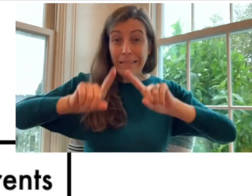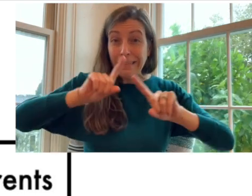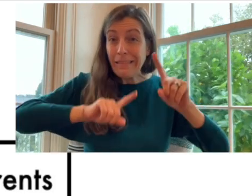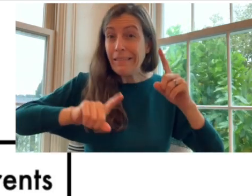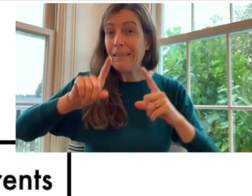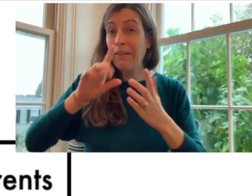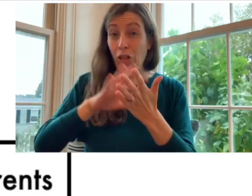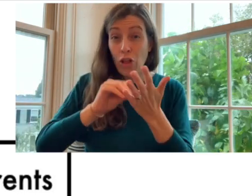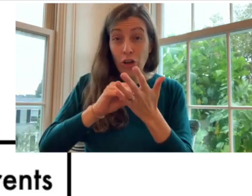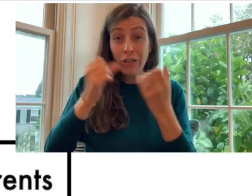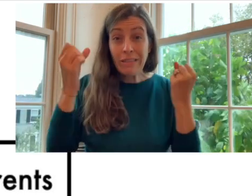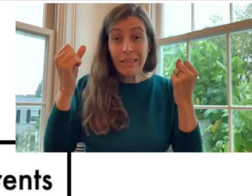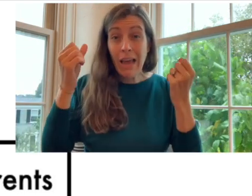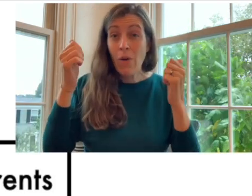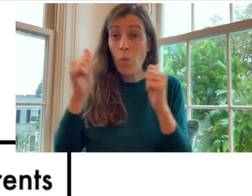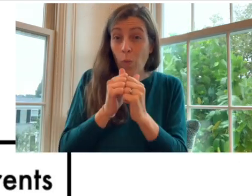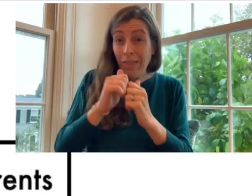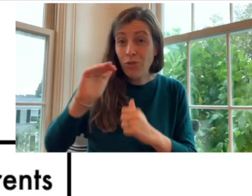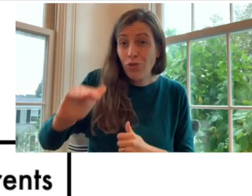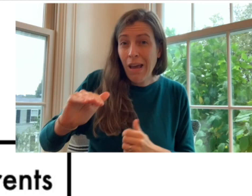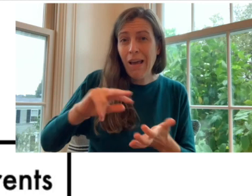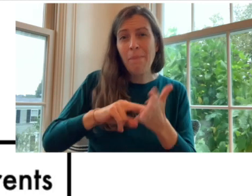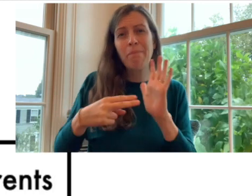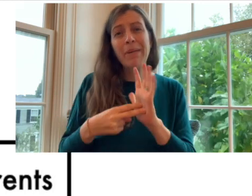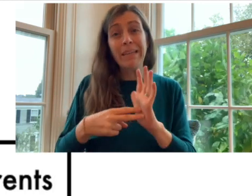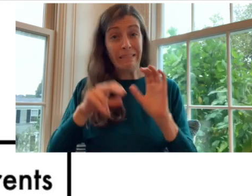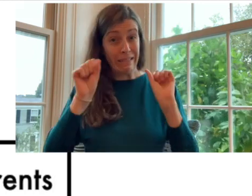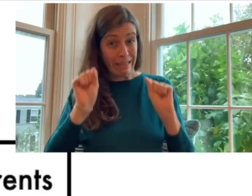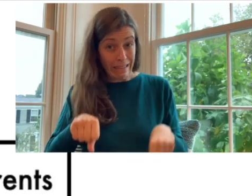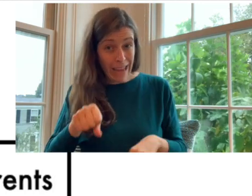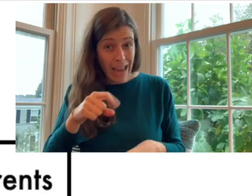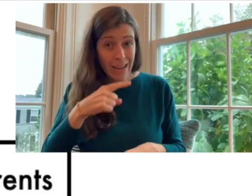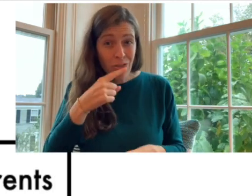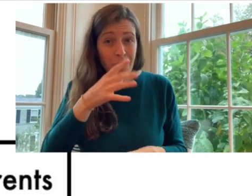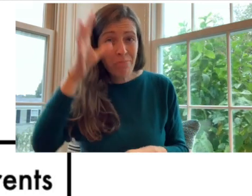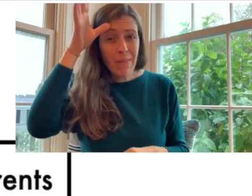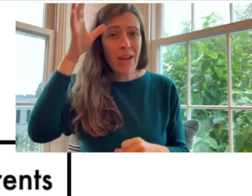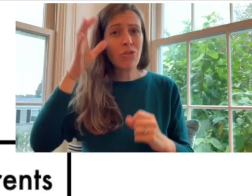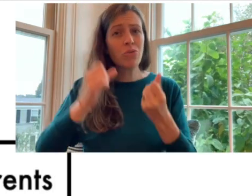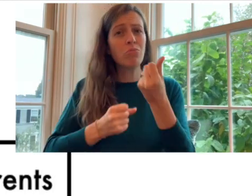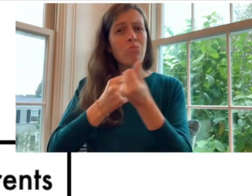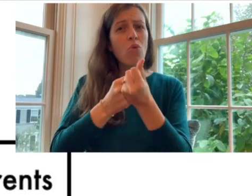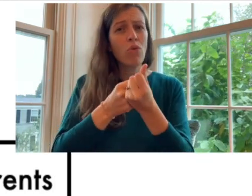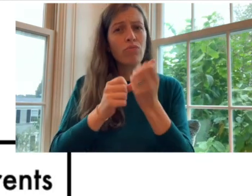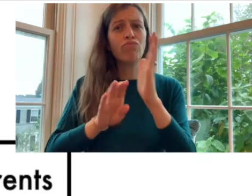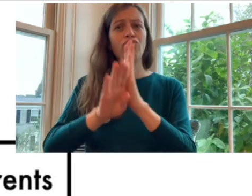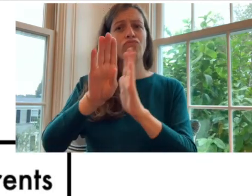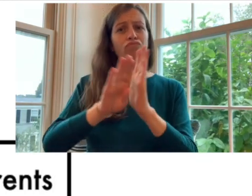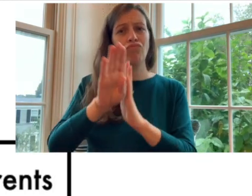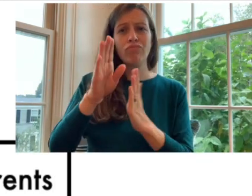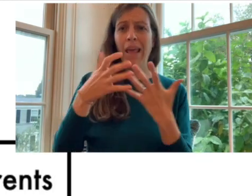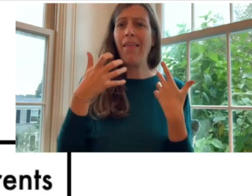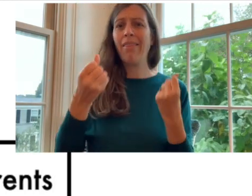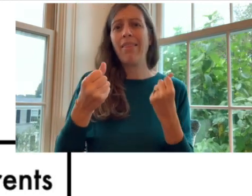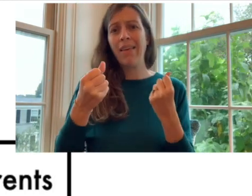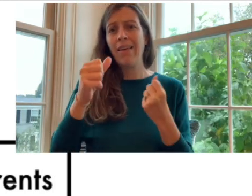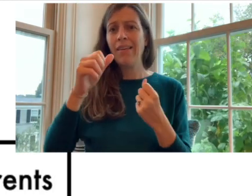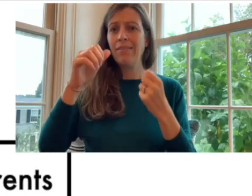that hearing parents may lack the proficiency in ASL to adequately support their children